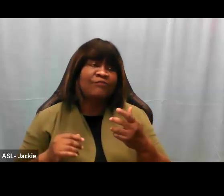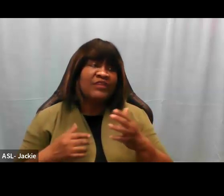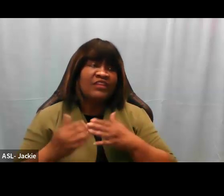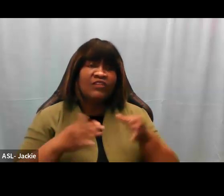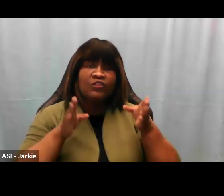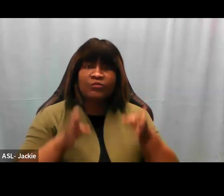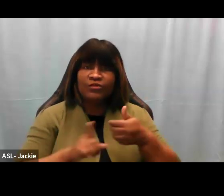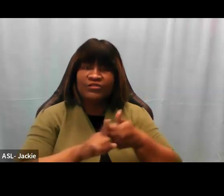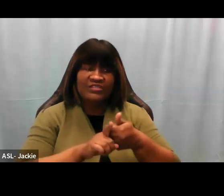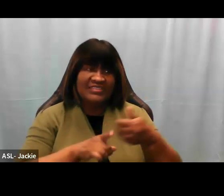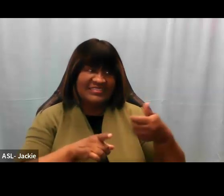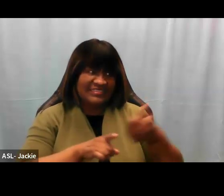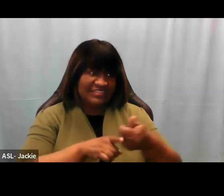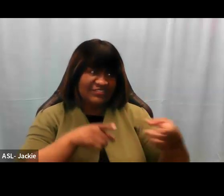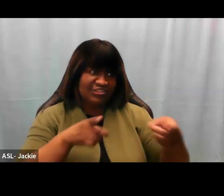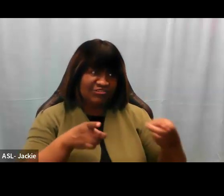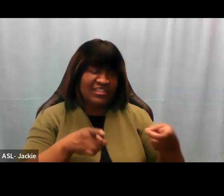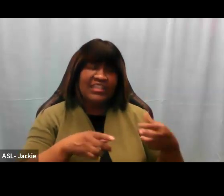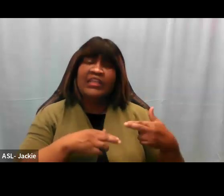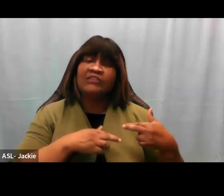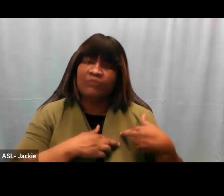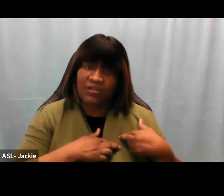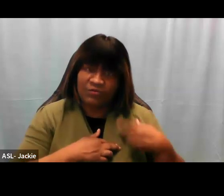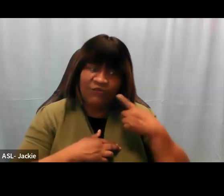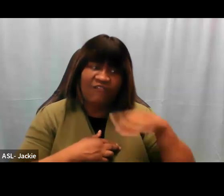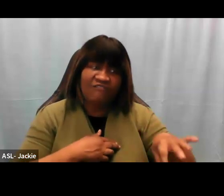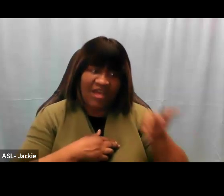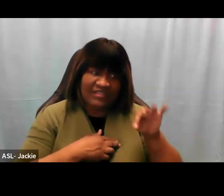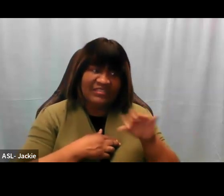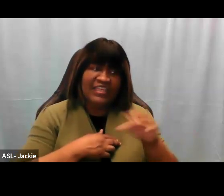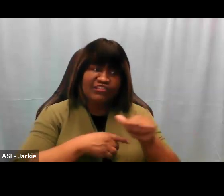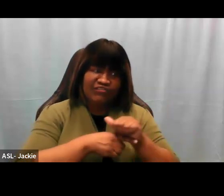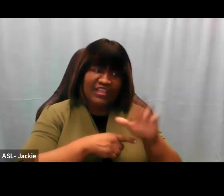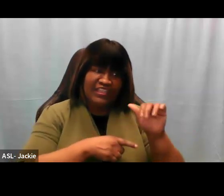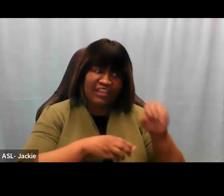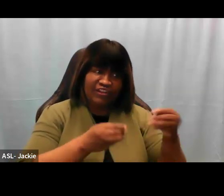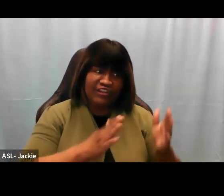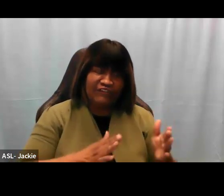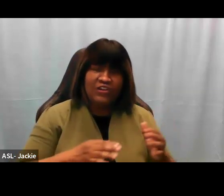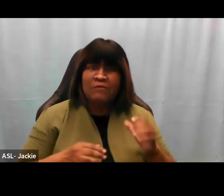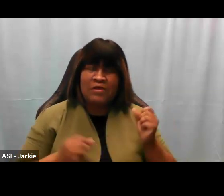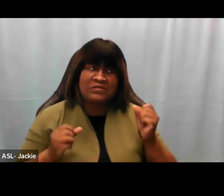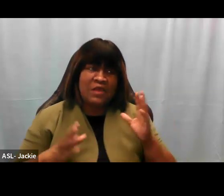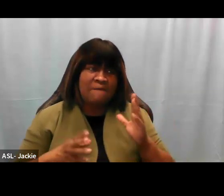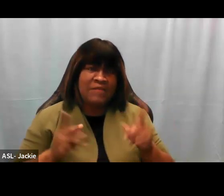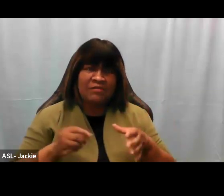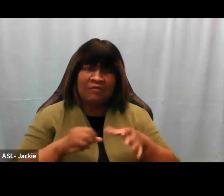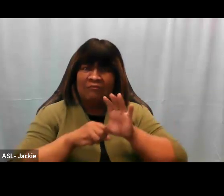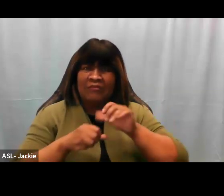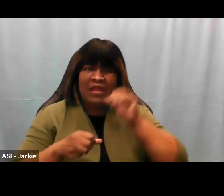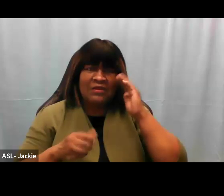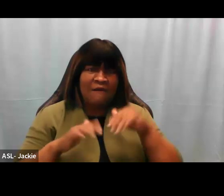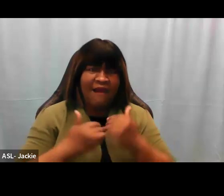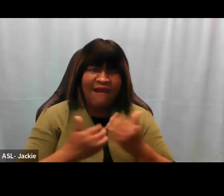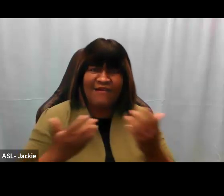that self-directs is responsible for finding and training their caregivers, not everybody is born knowing how to do that. I know I had to